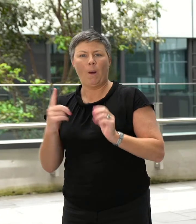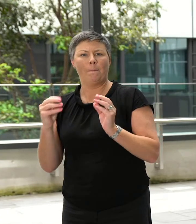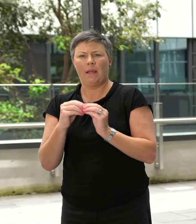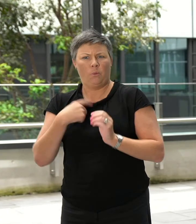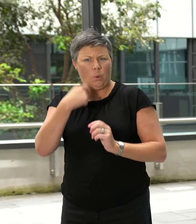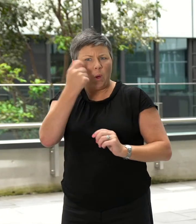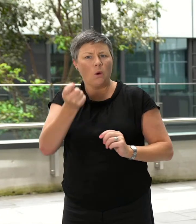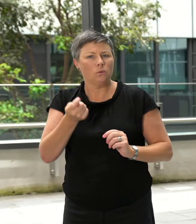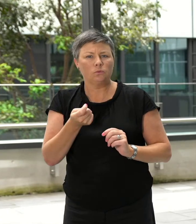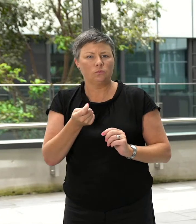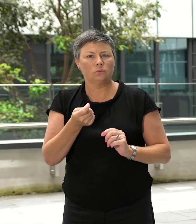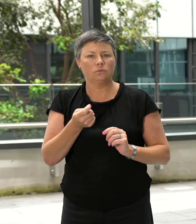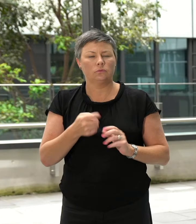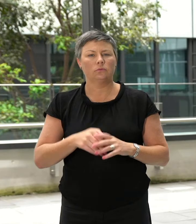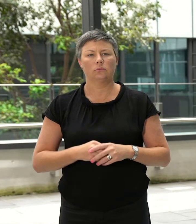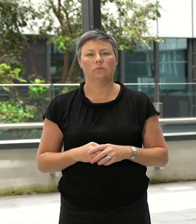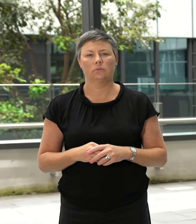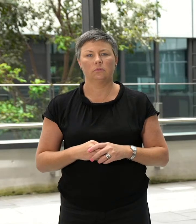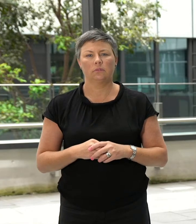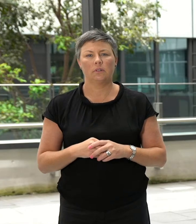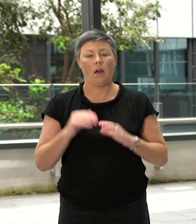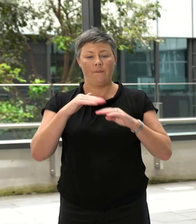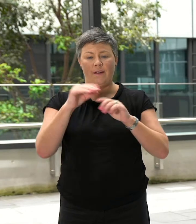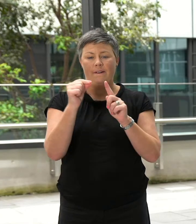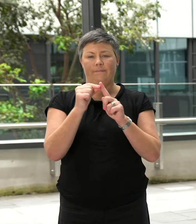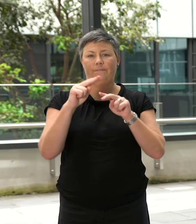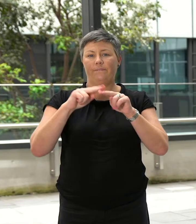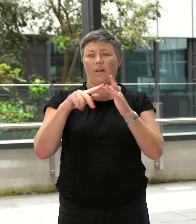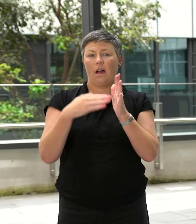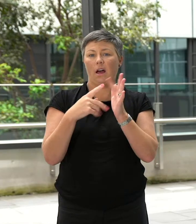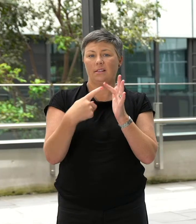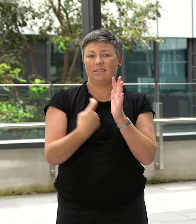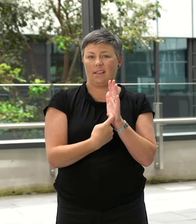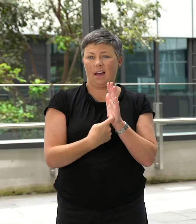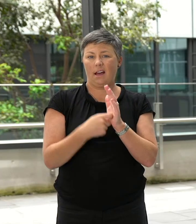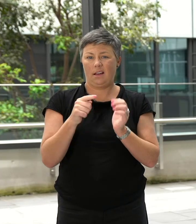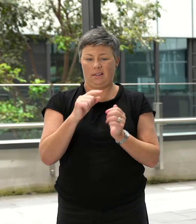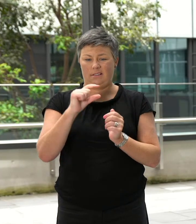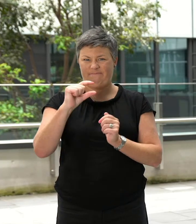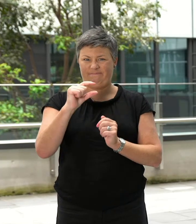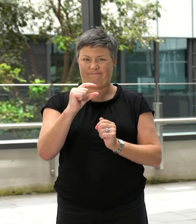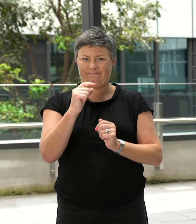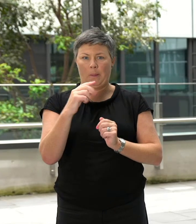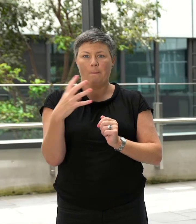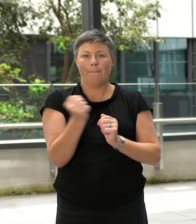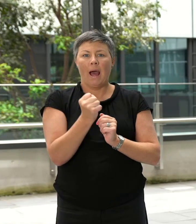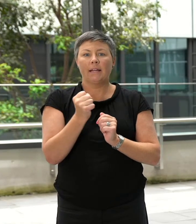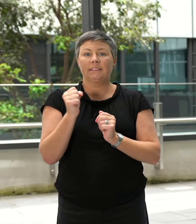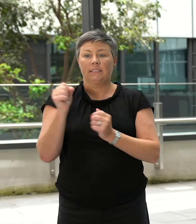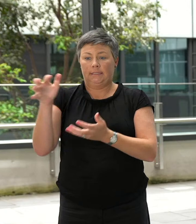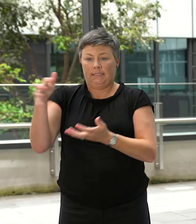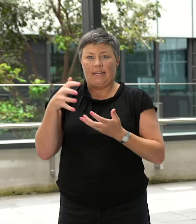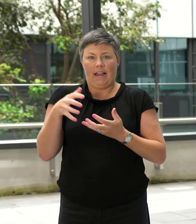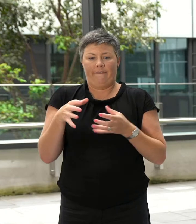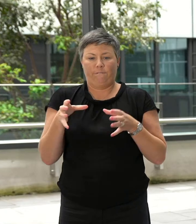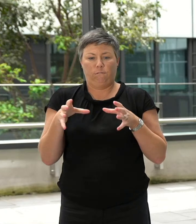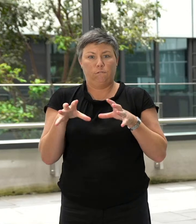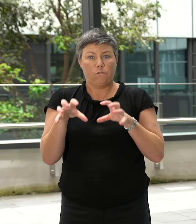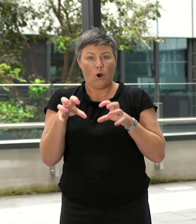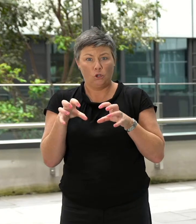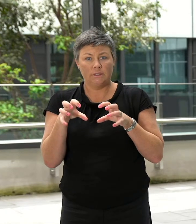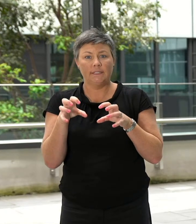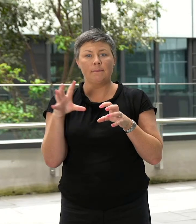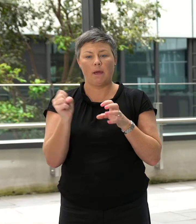that. With the Pfizer vaccine, we have to defrost it, and then we have to dilute it. Once